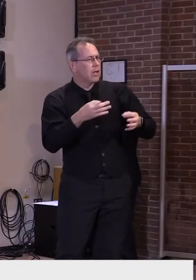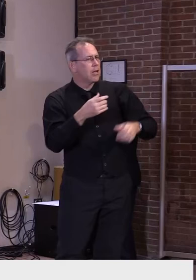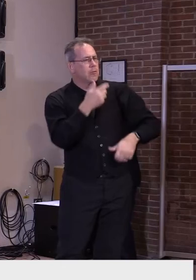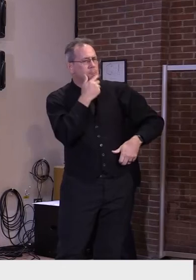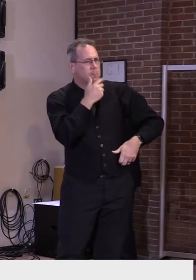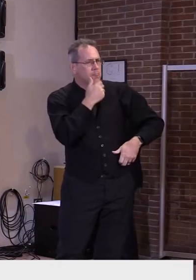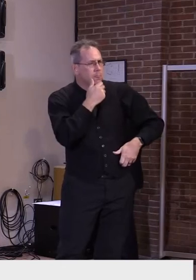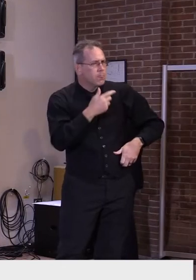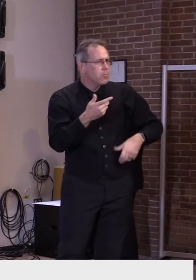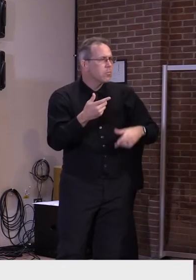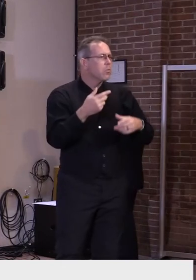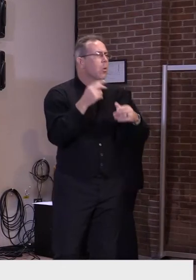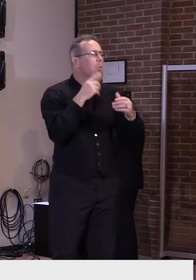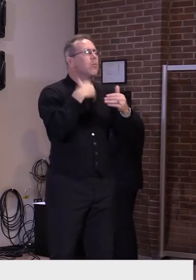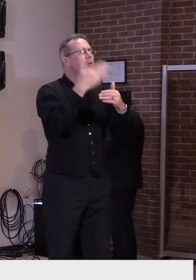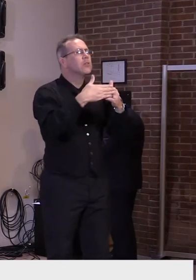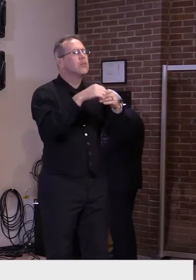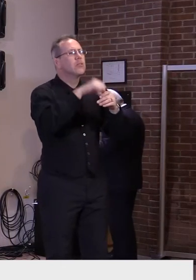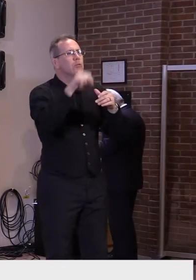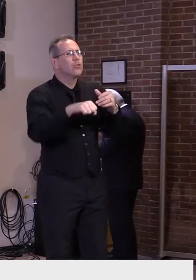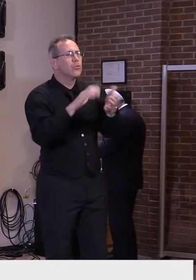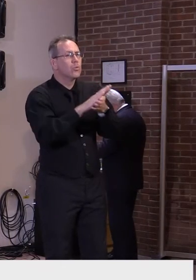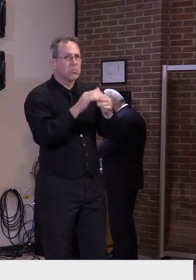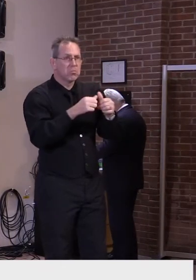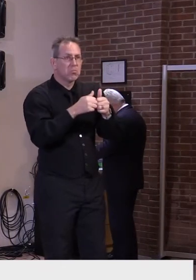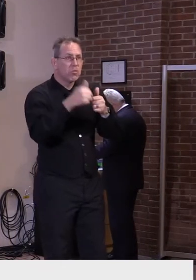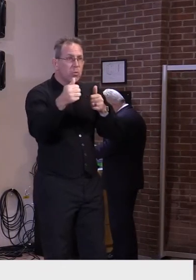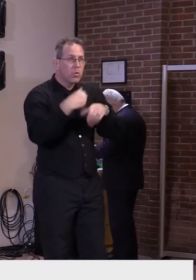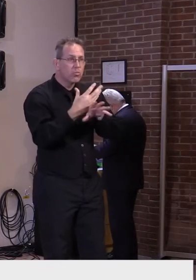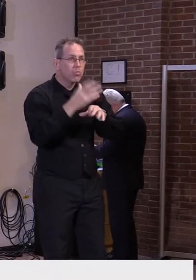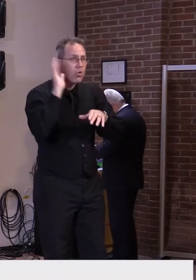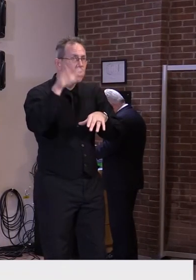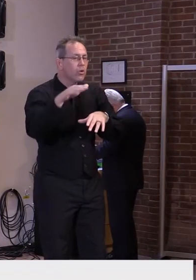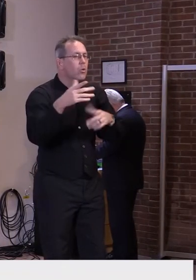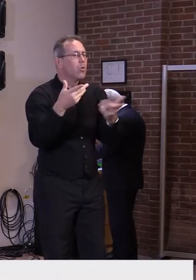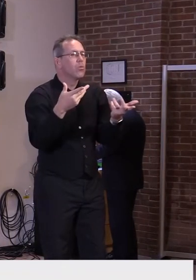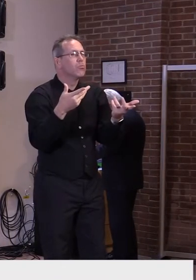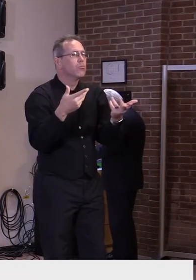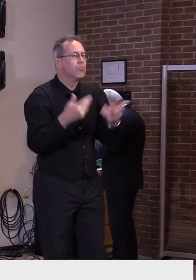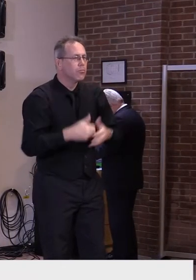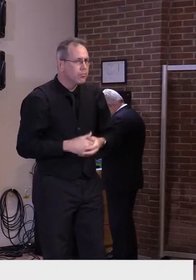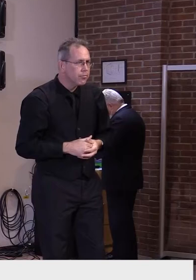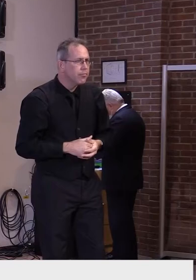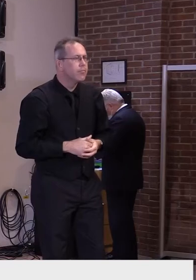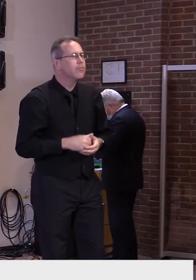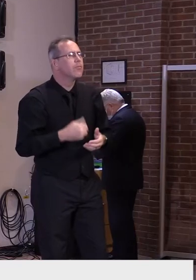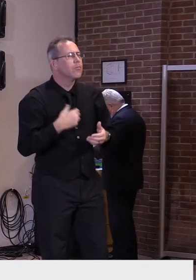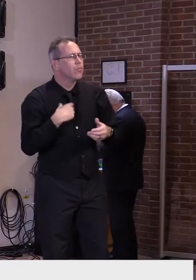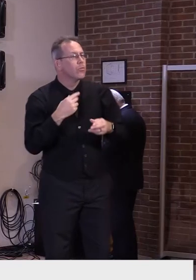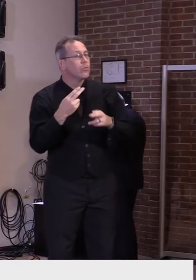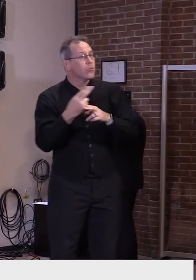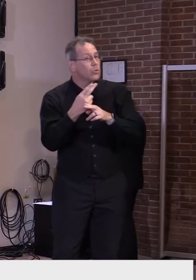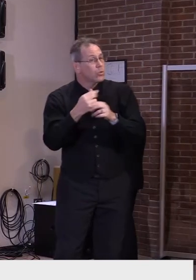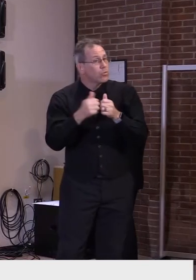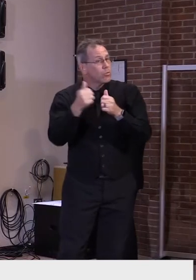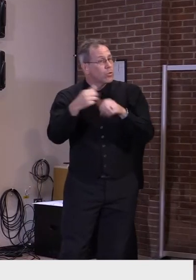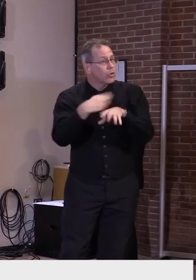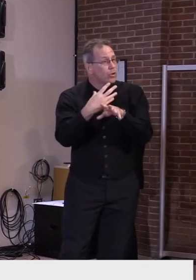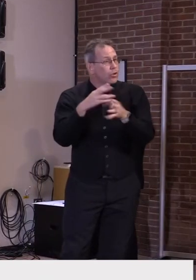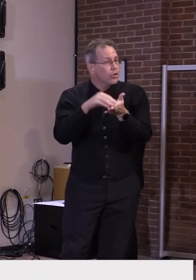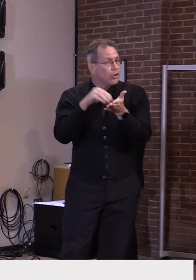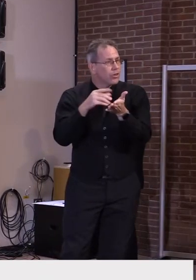But at this point, remote learning is being utilized, but it's not necessarily available to count towards the minimal attendance requirements.